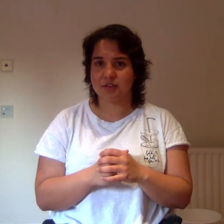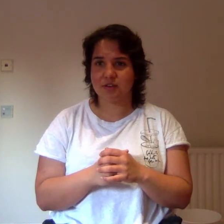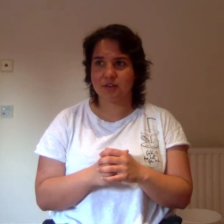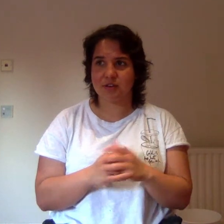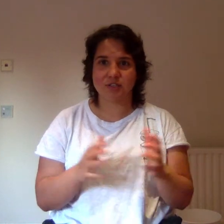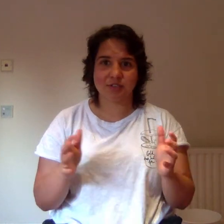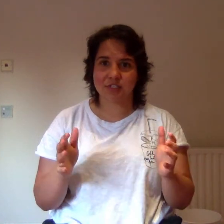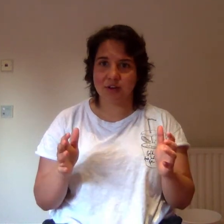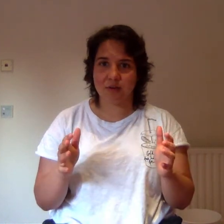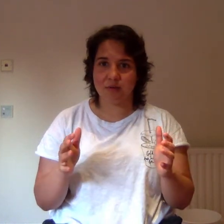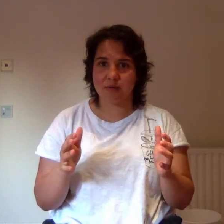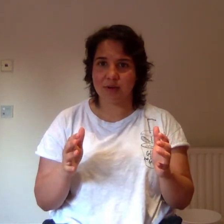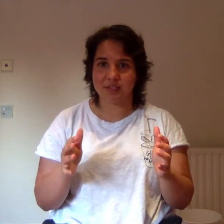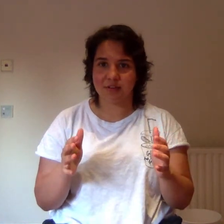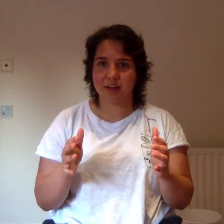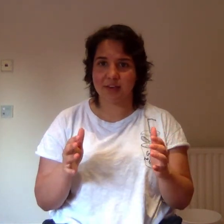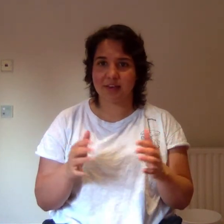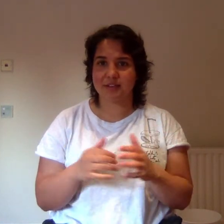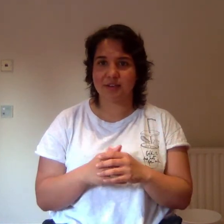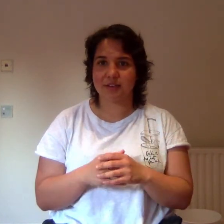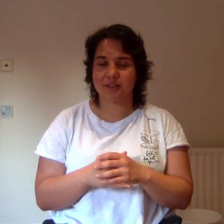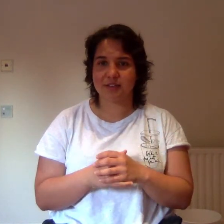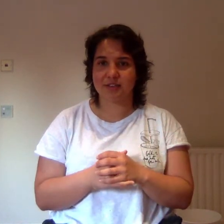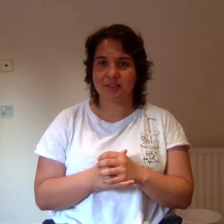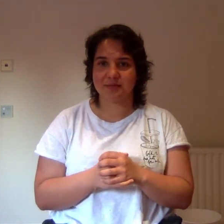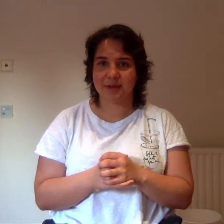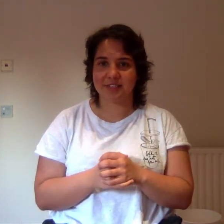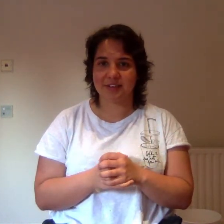You can do it as slow as you like, it doesn't matter.